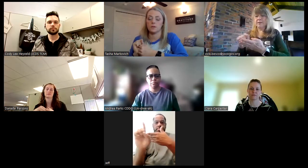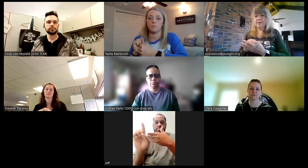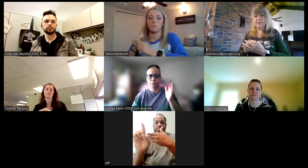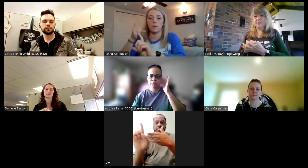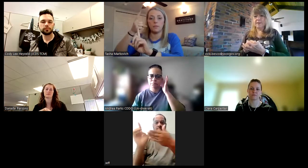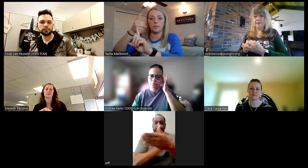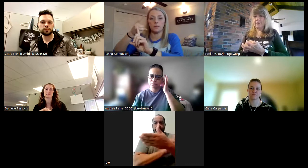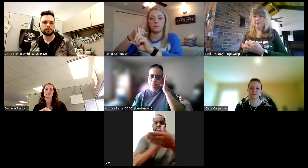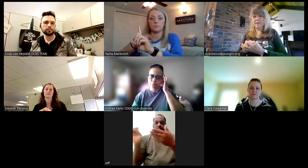Month.